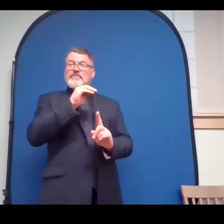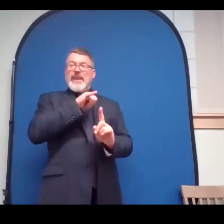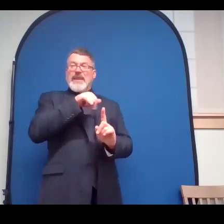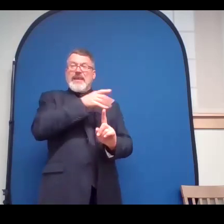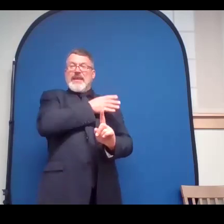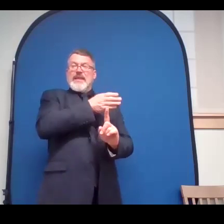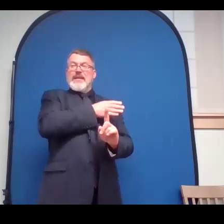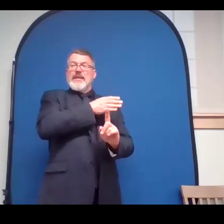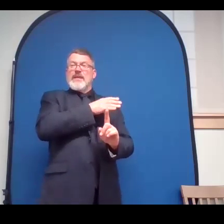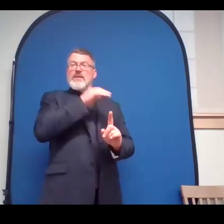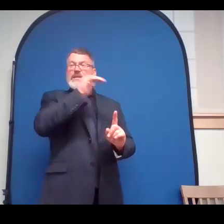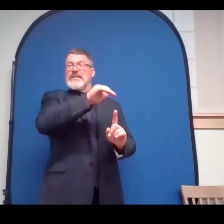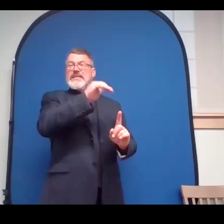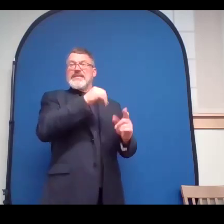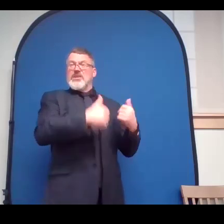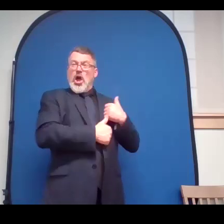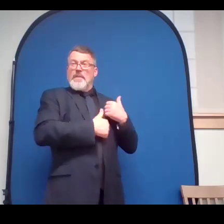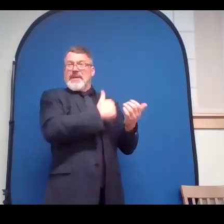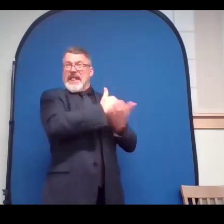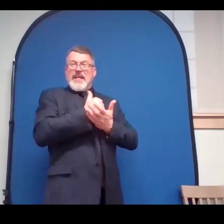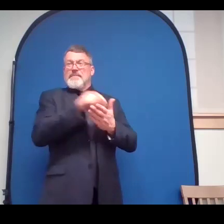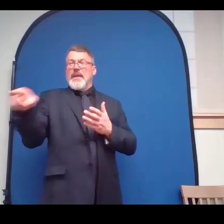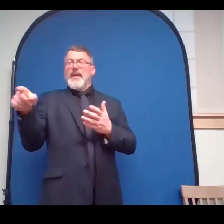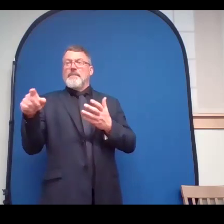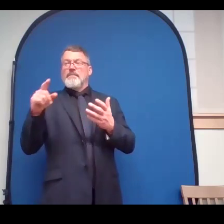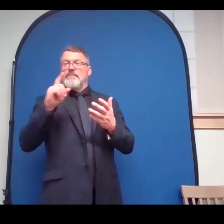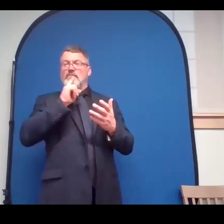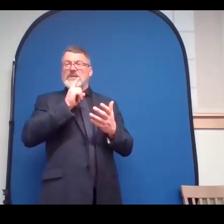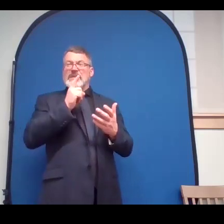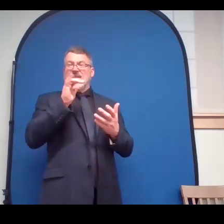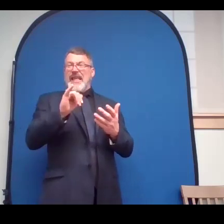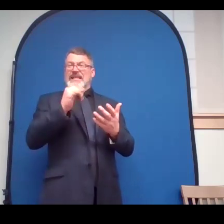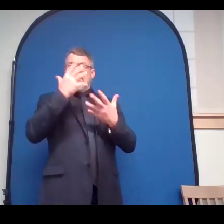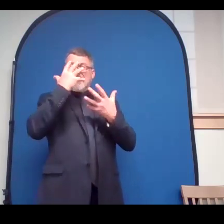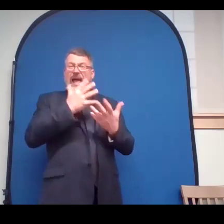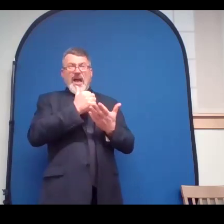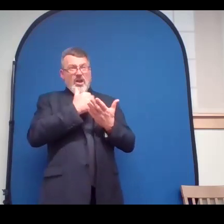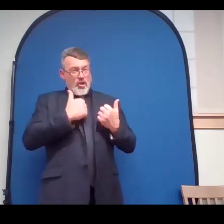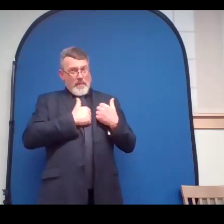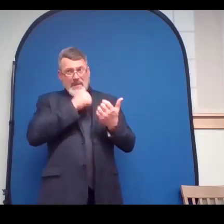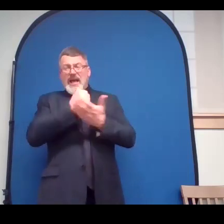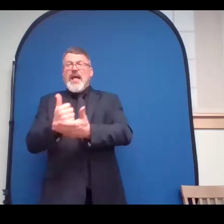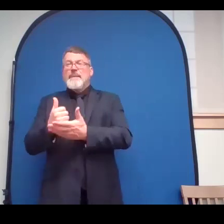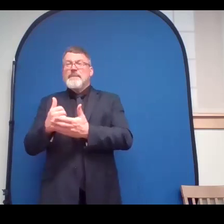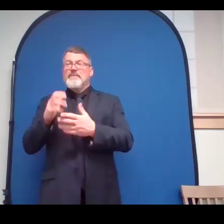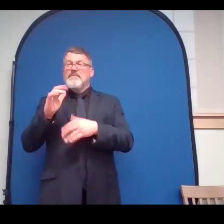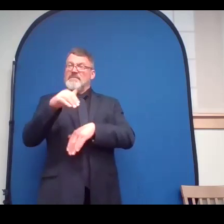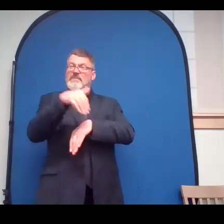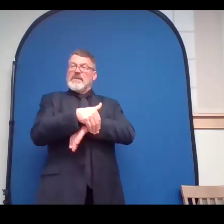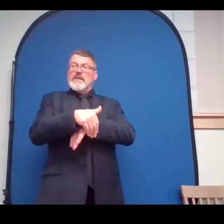Army was not provided? That night, no. At some point, did you change your mind?